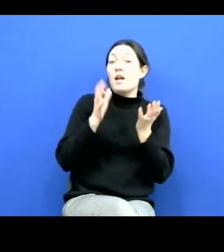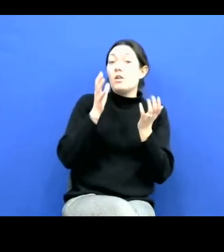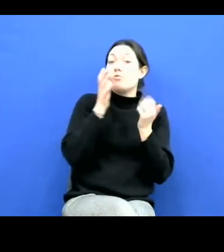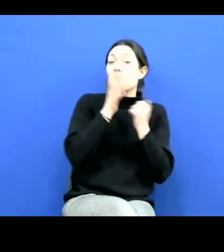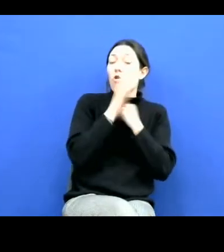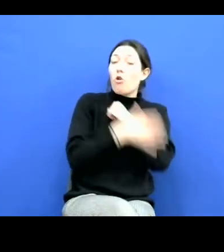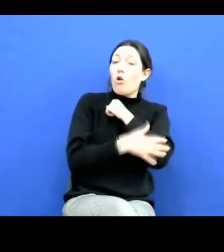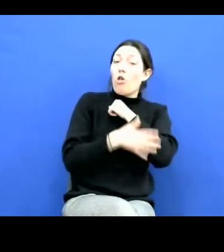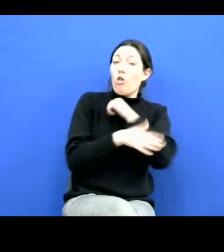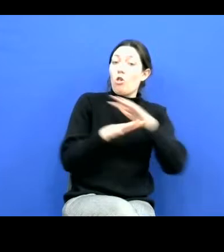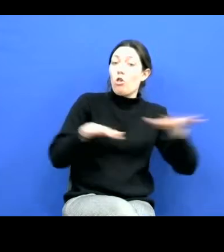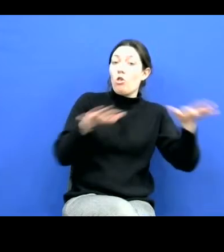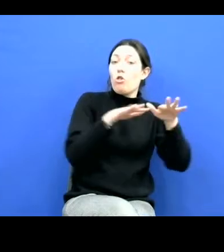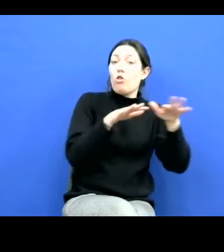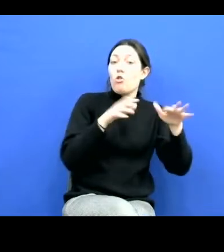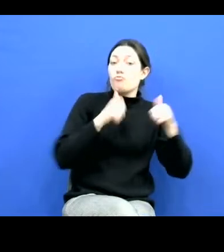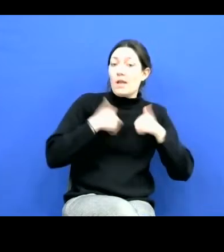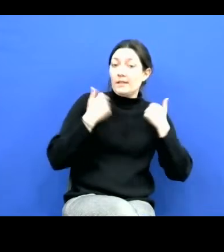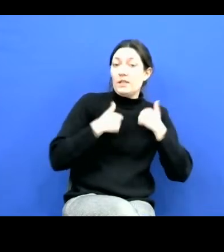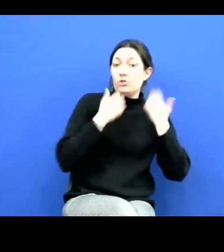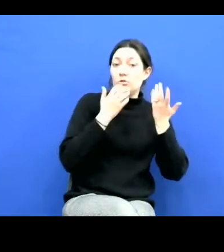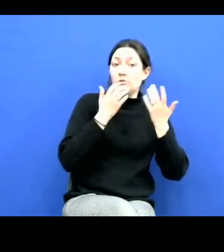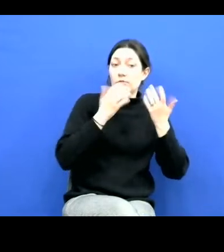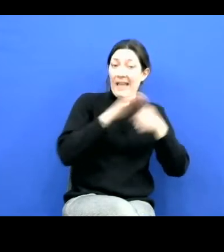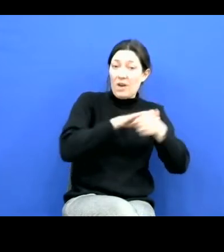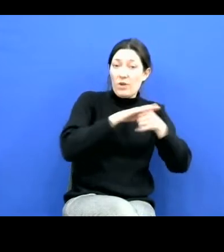created, it included senior housing. So like,